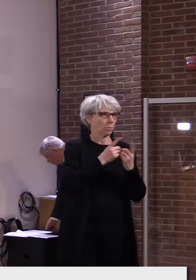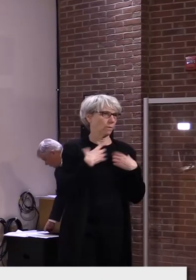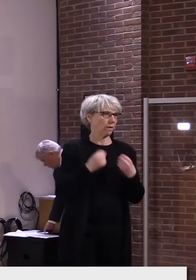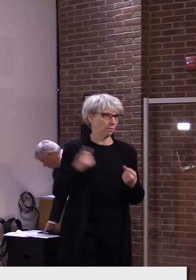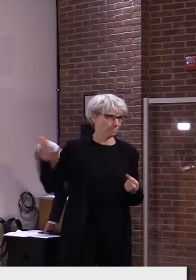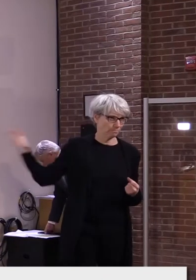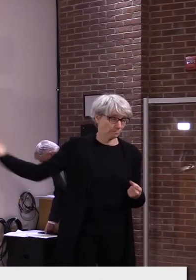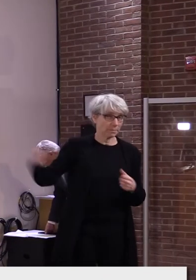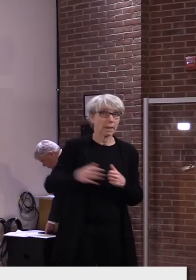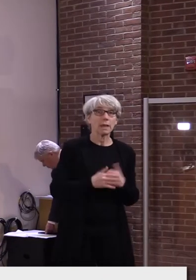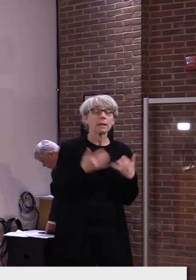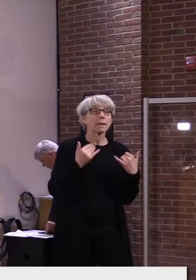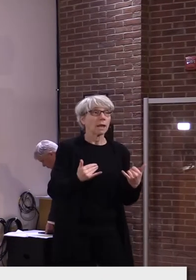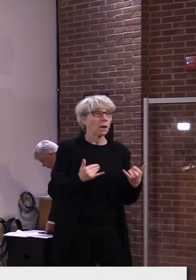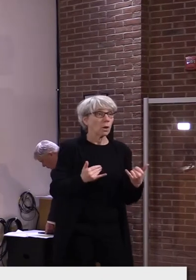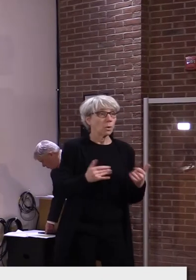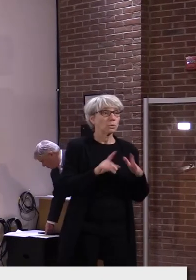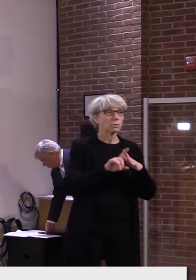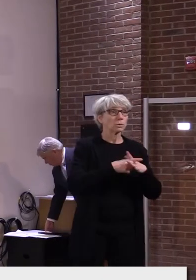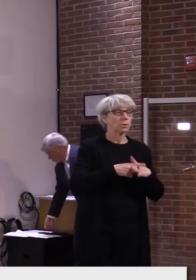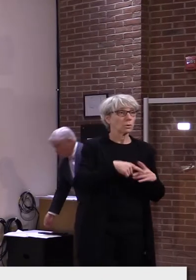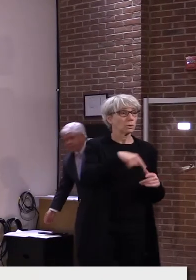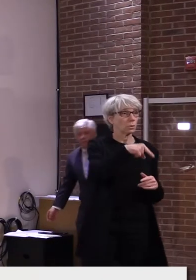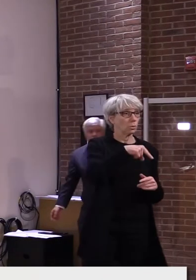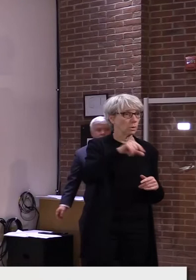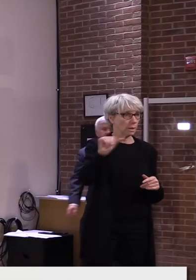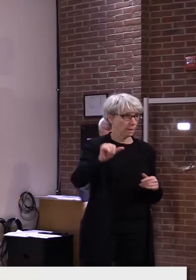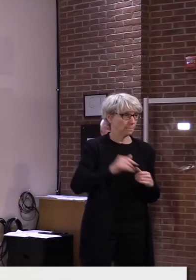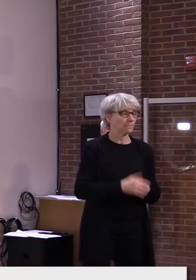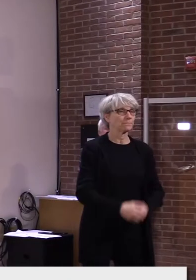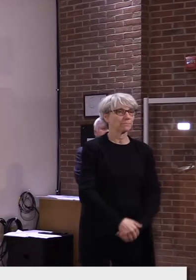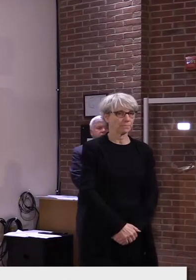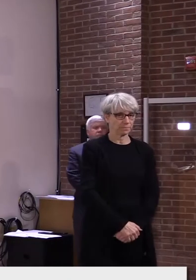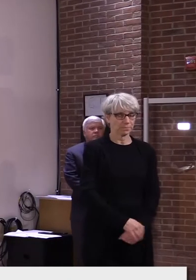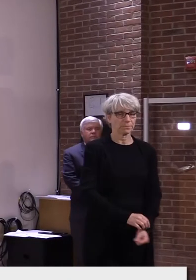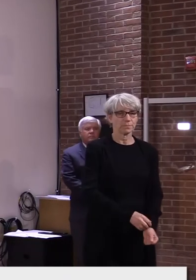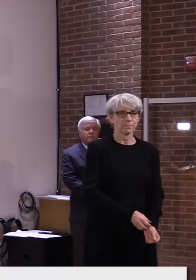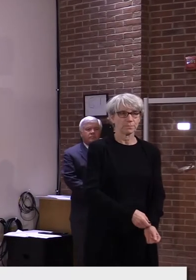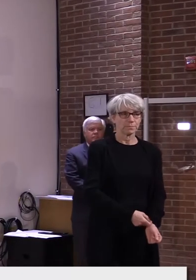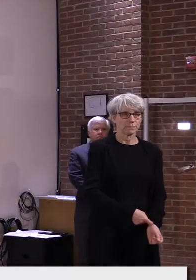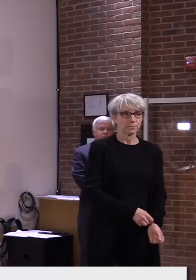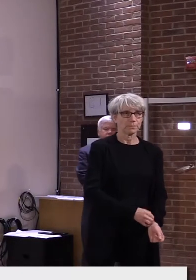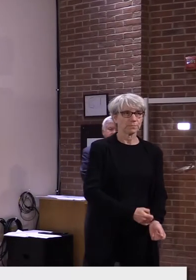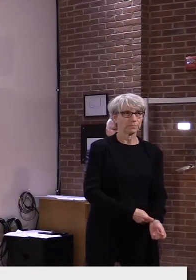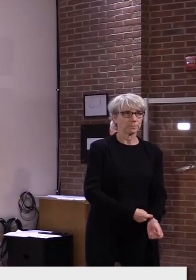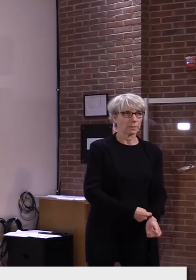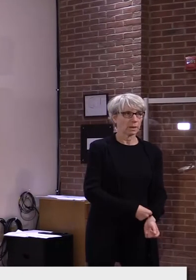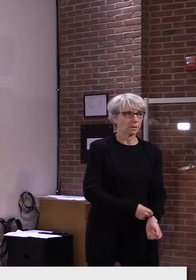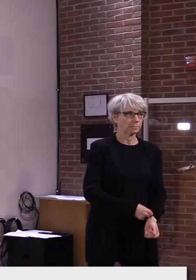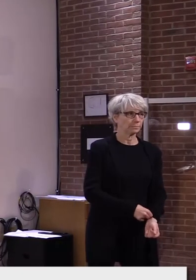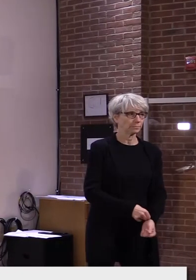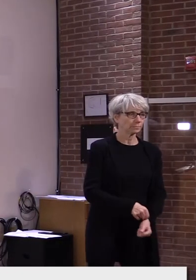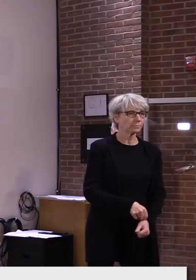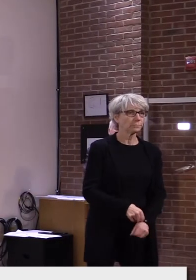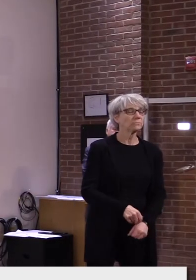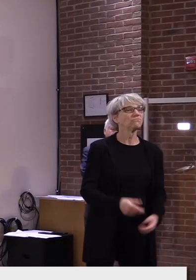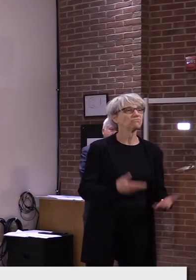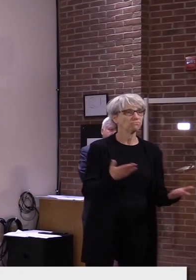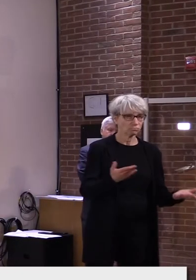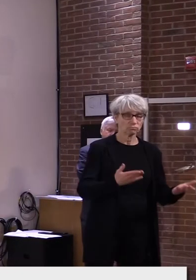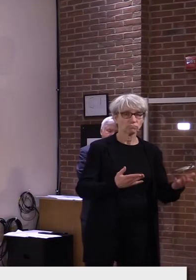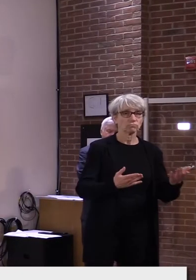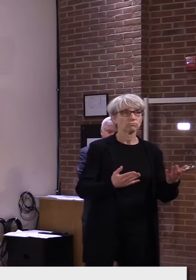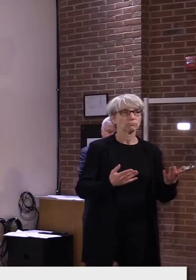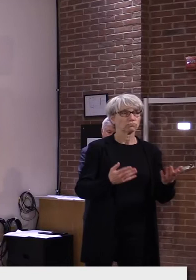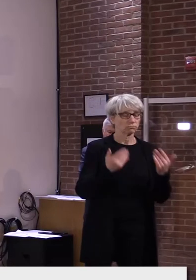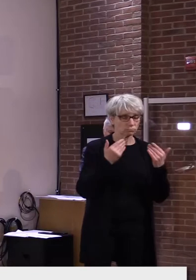And now we'll begin the question and answer portion. Yep, we'll open up to questions, and if you have one for the governor when he returns after